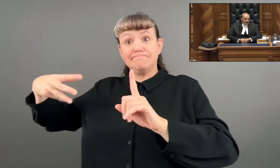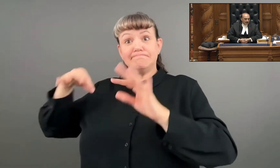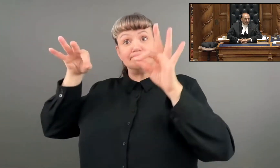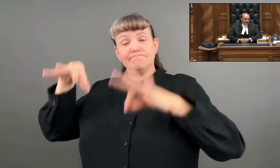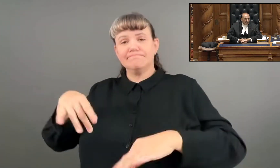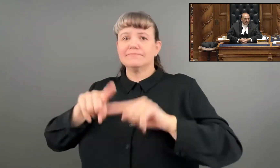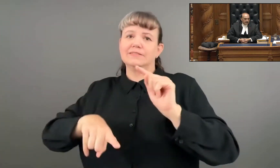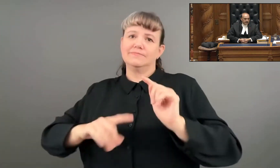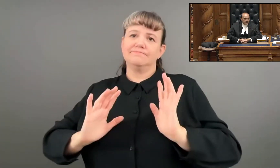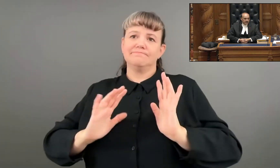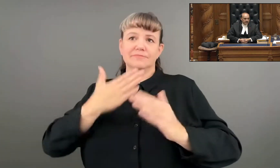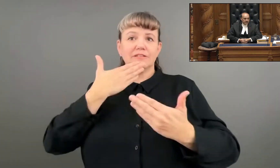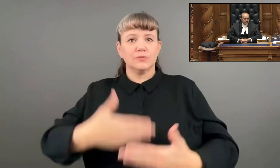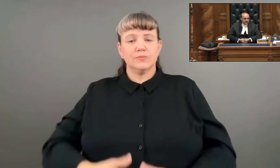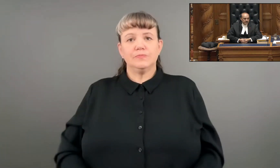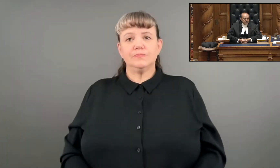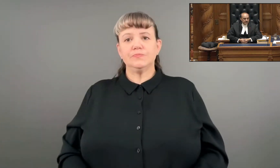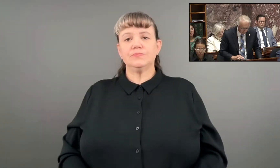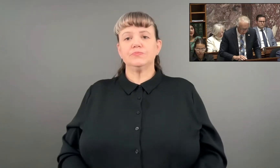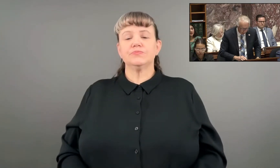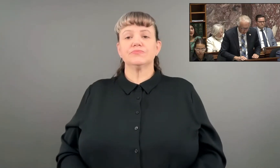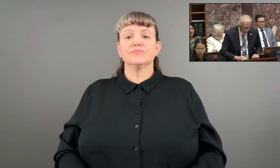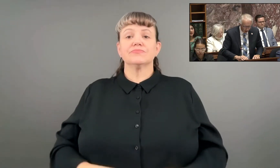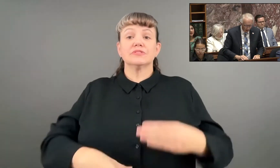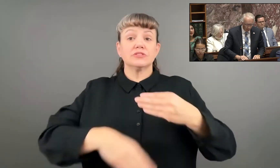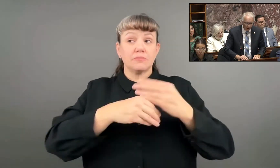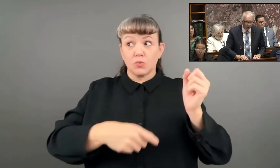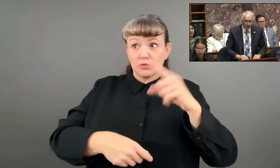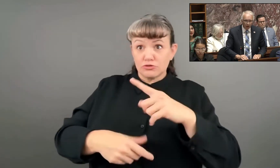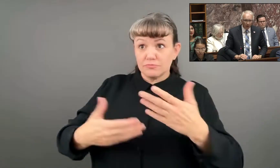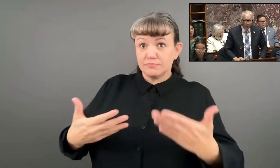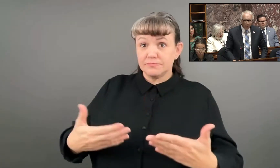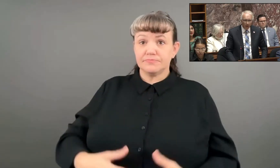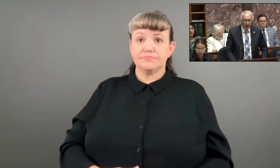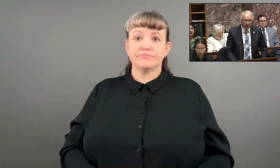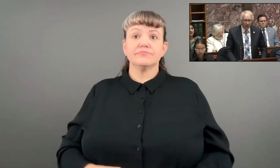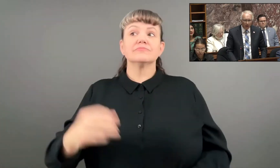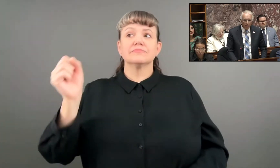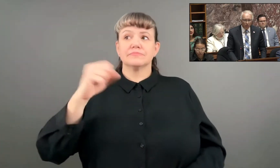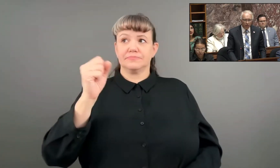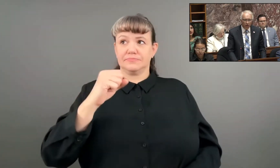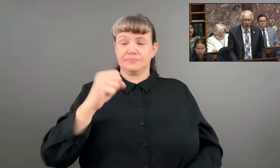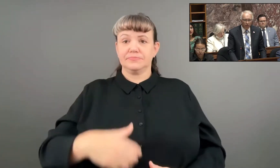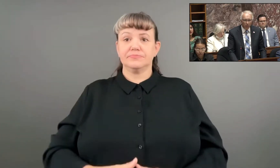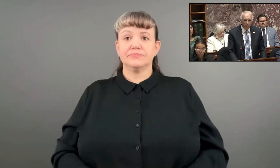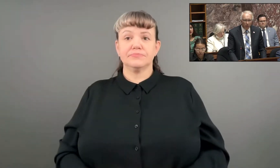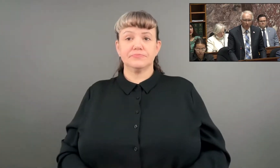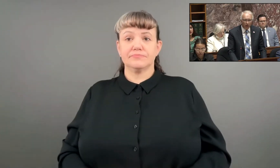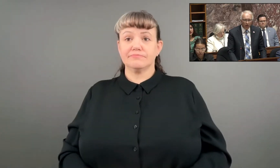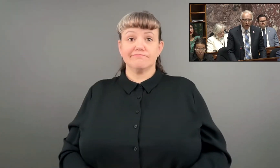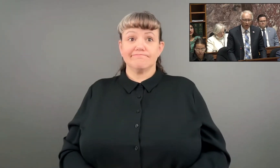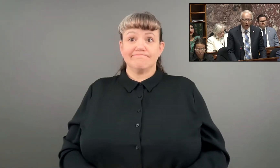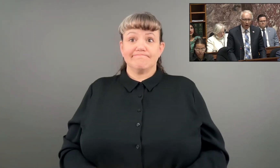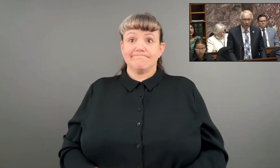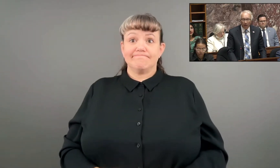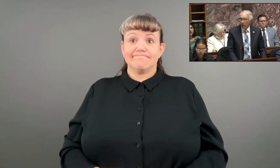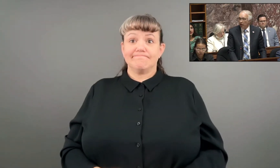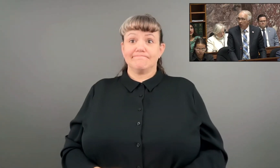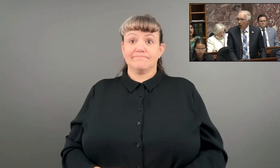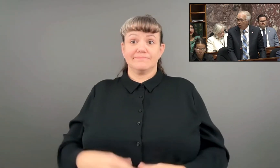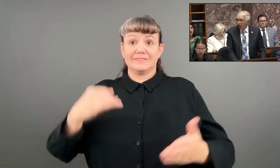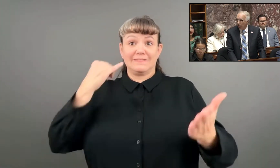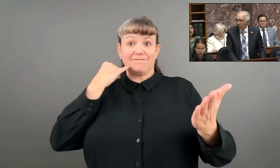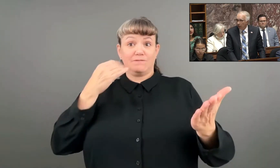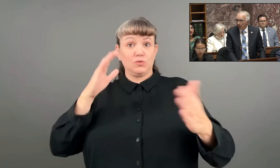Member has supplemental. Yes, thank you, Mr. Speaker. Well, clearly, if you listen and if you read the court case, the government